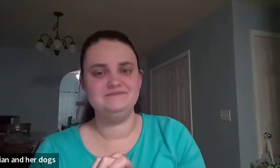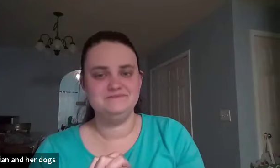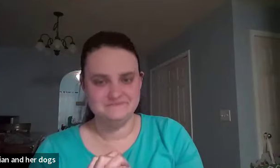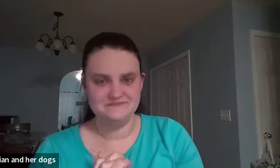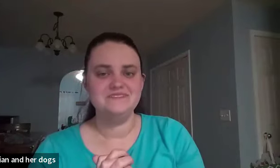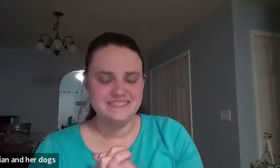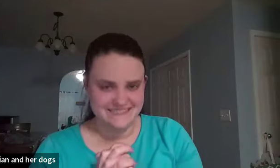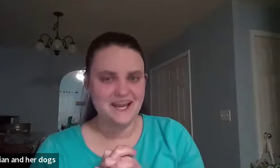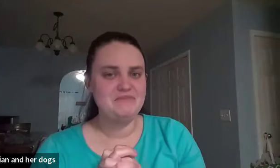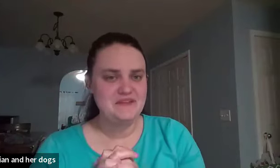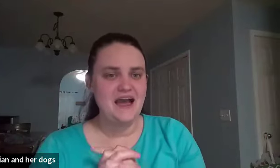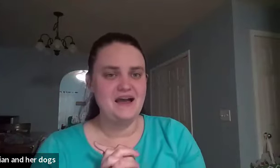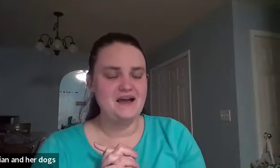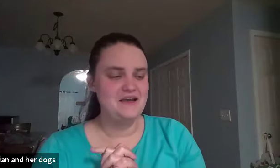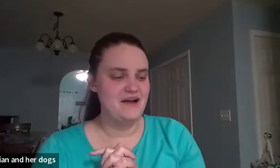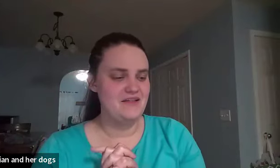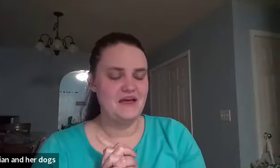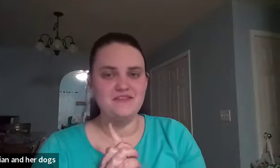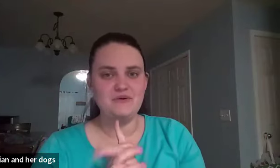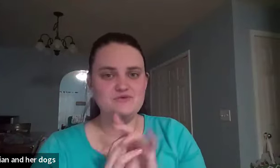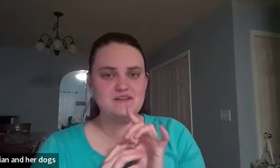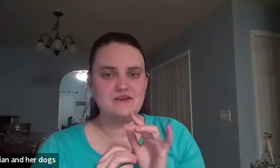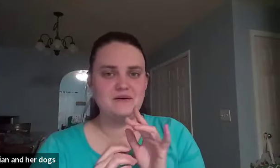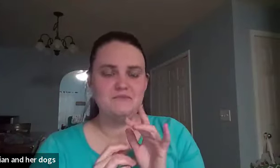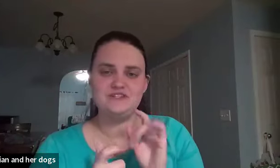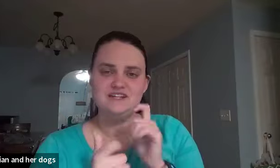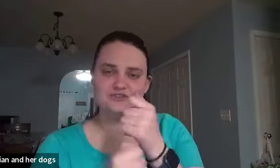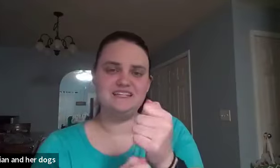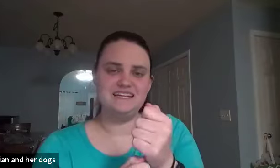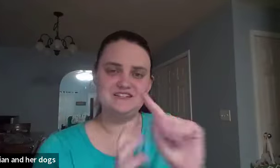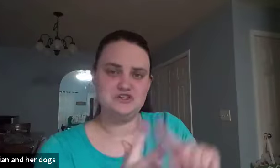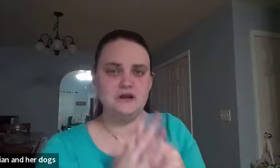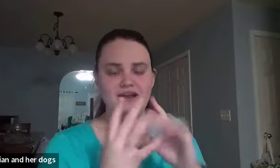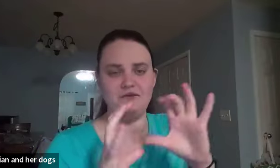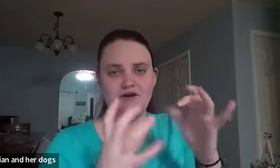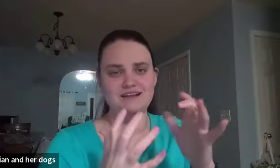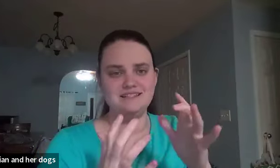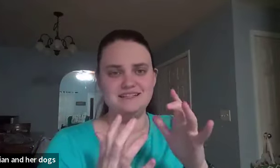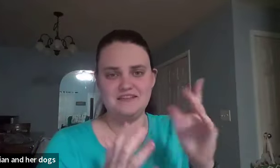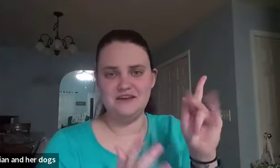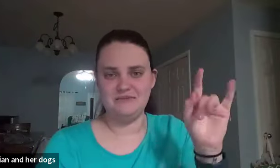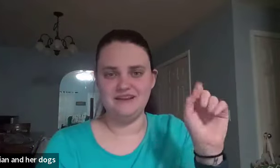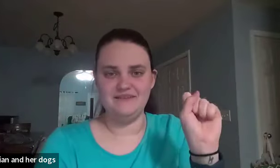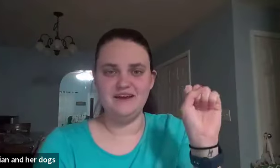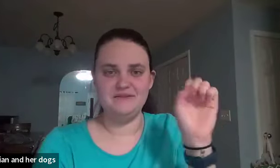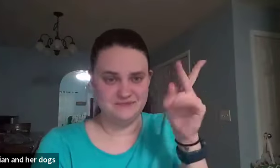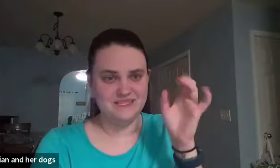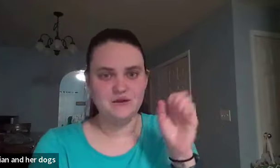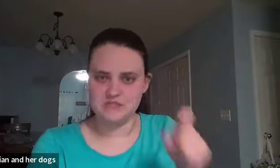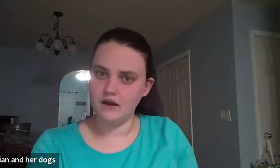Yeah. Yeah. I think that was one of the most interesting starting of our classes. I think because Miss Katie was